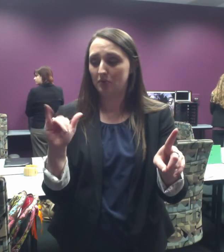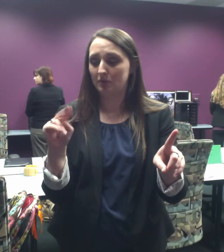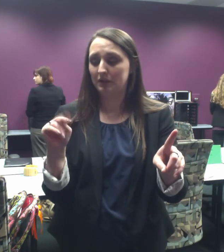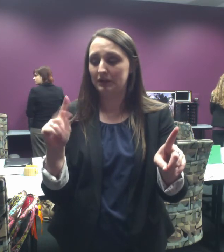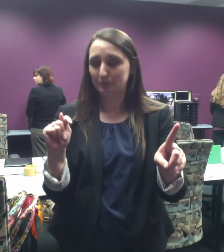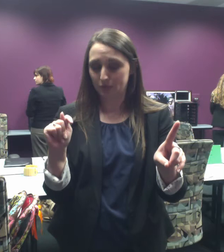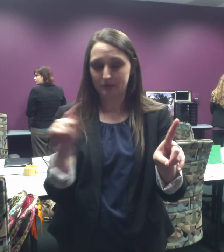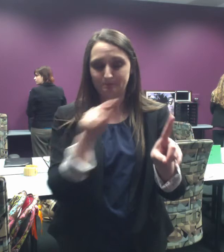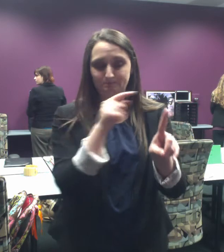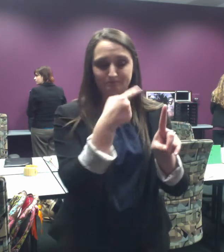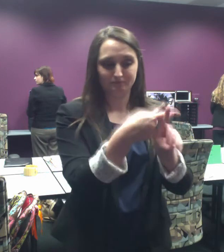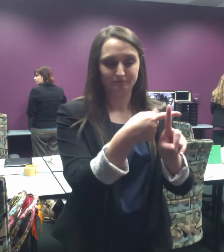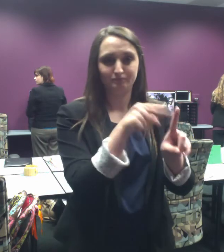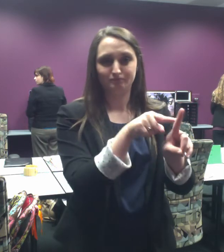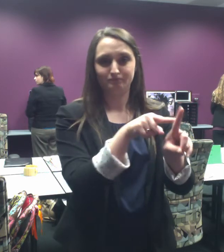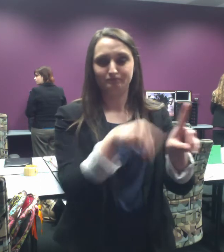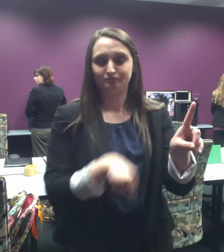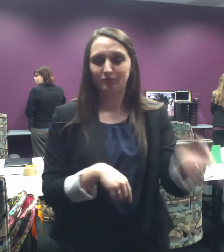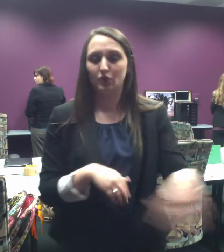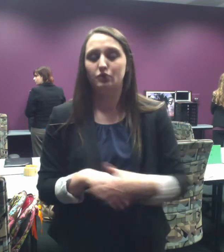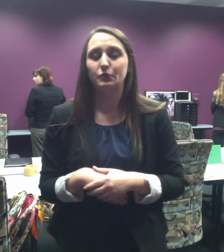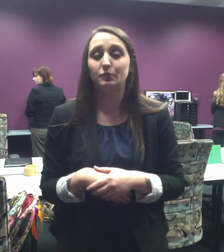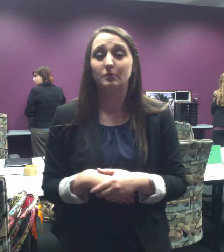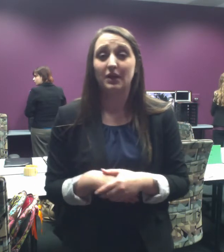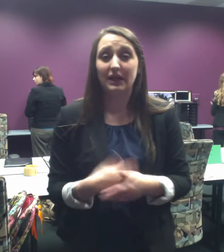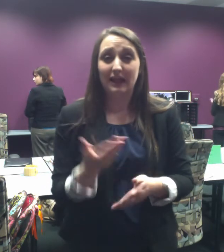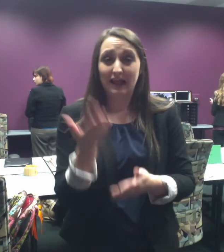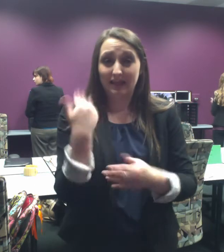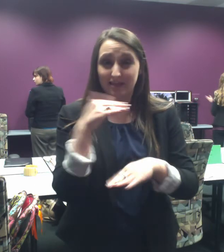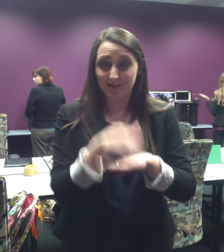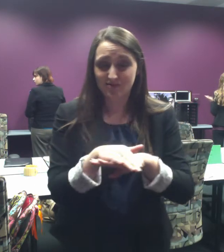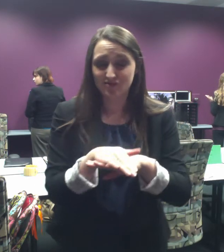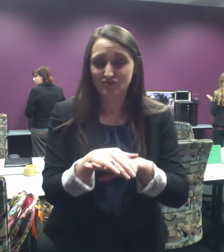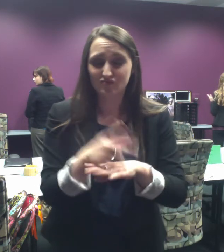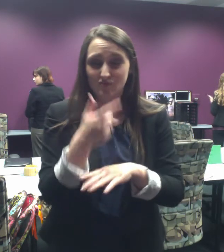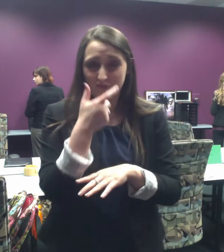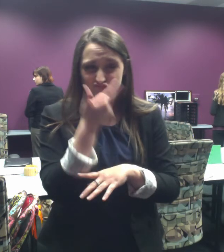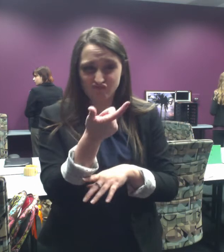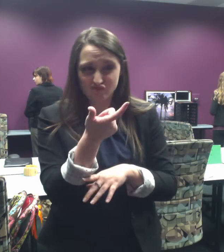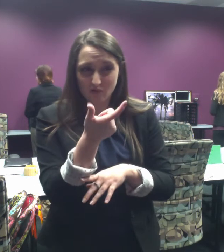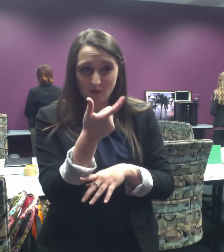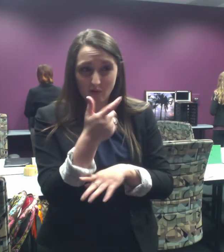night was supposed to be like 60 or 66 degrees, and the dew point was 48.